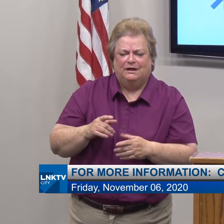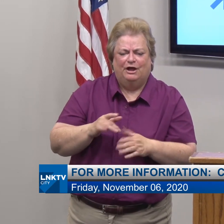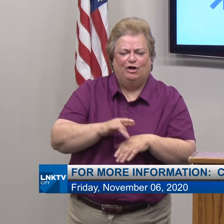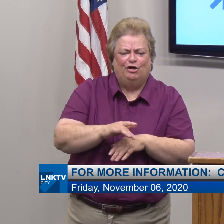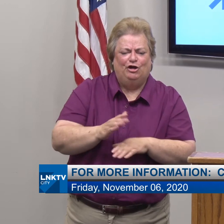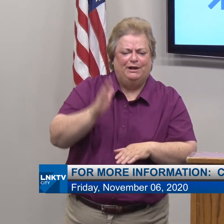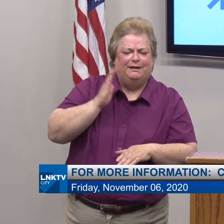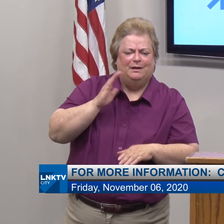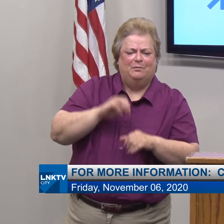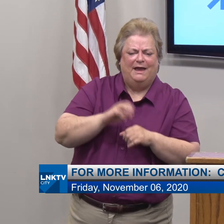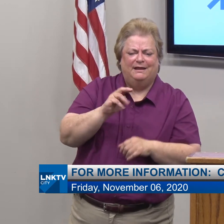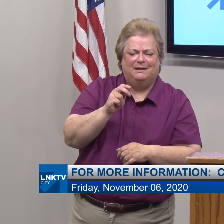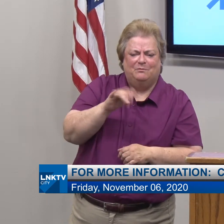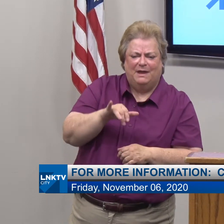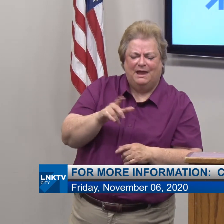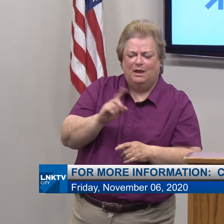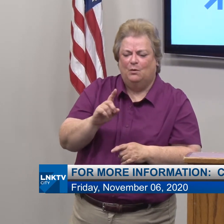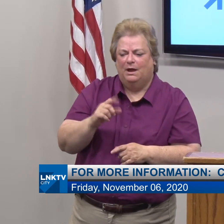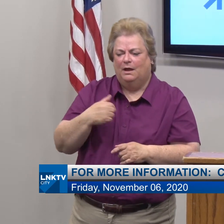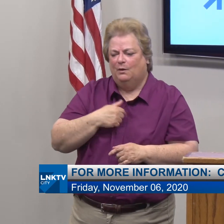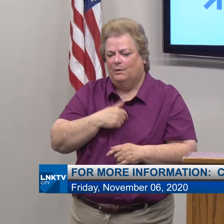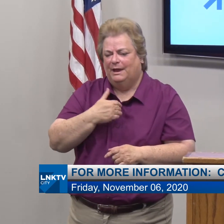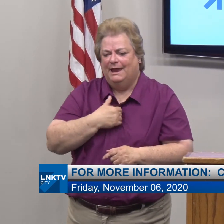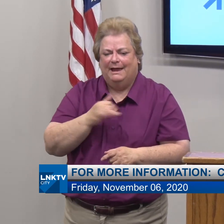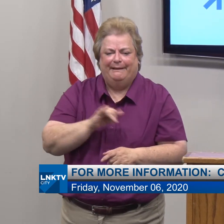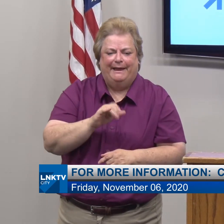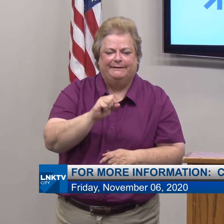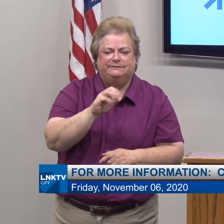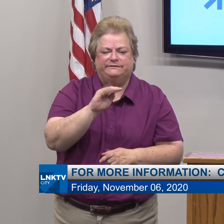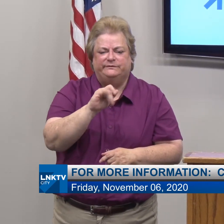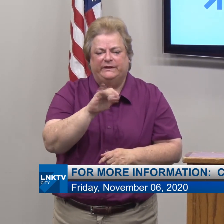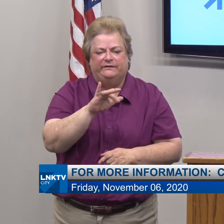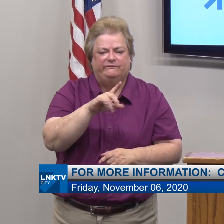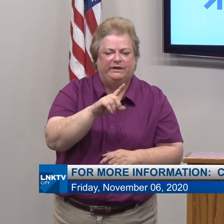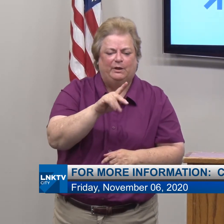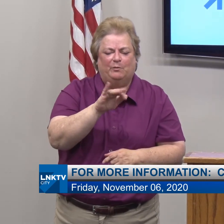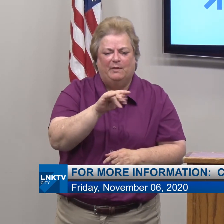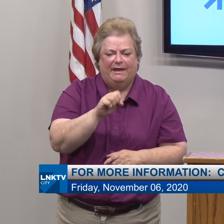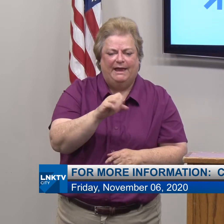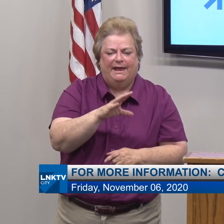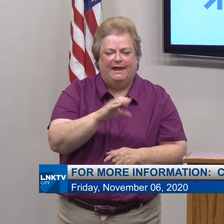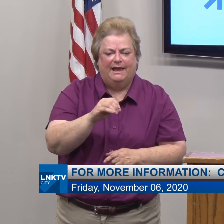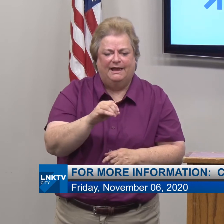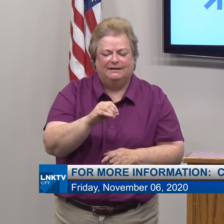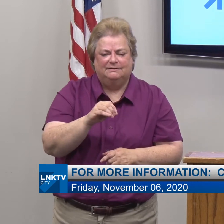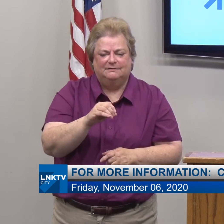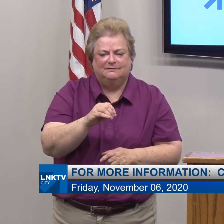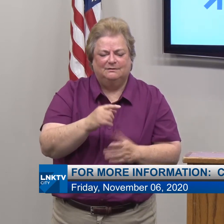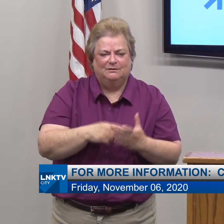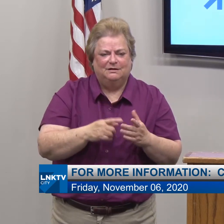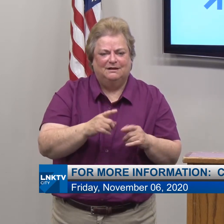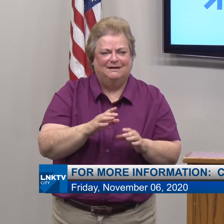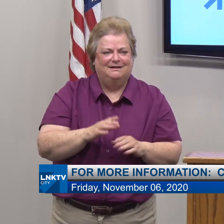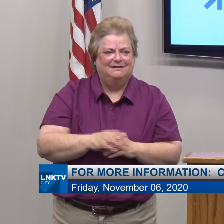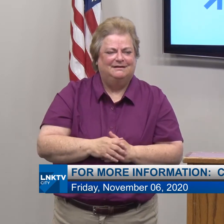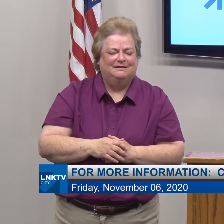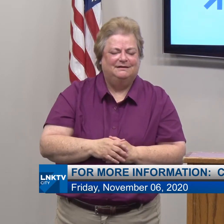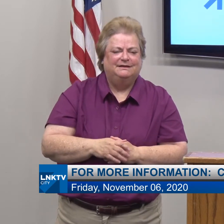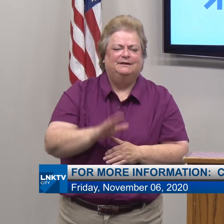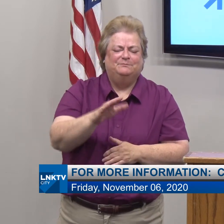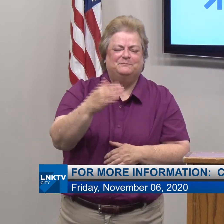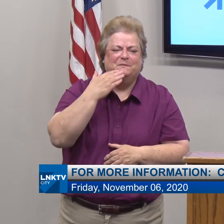the Smithfield plant to where we are now? Riley, take this up. Thanks for